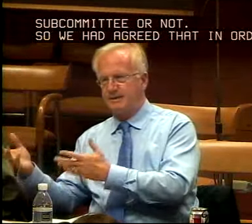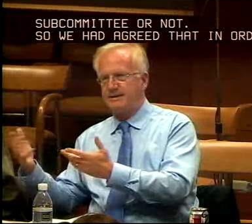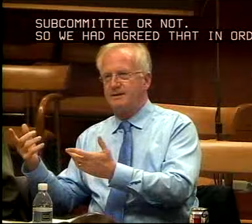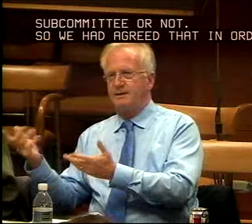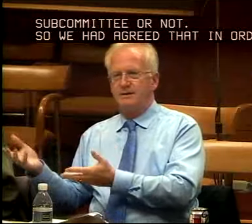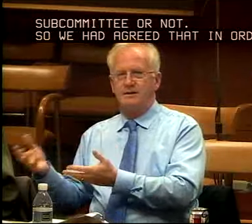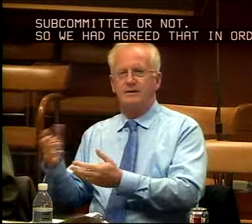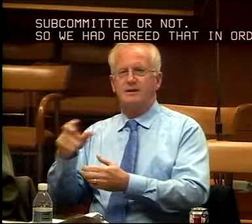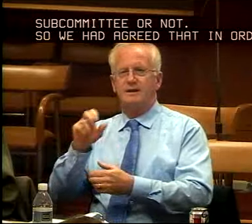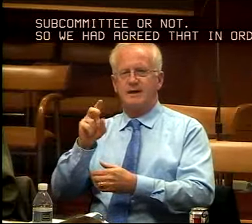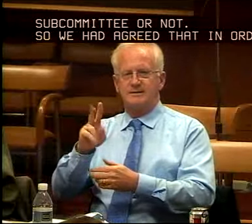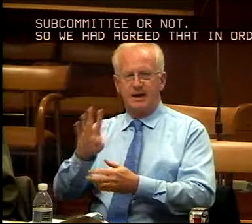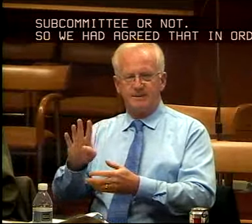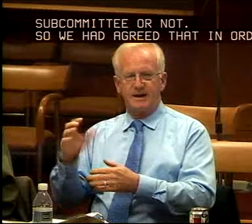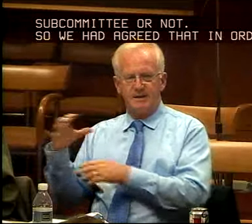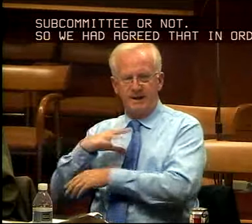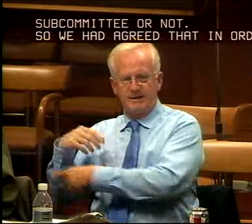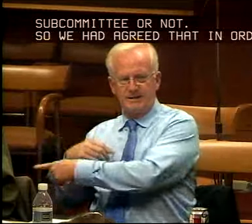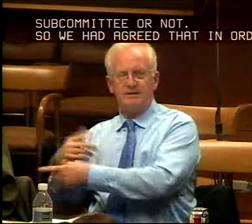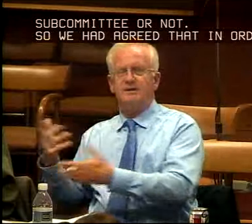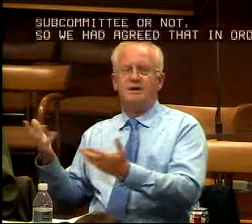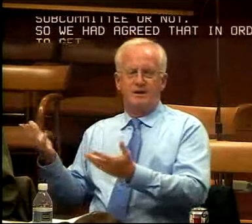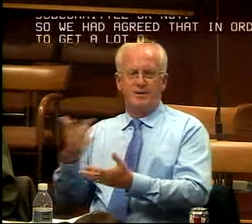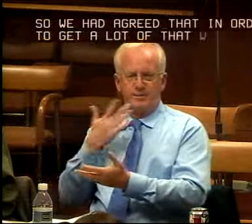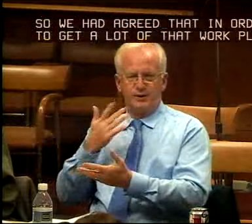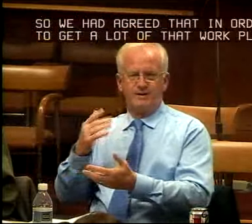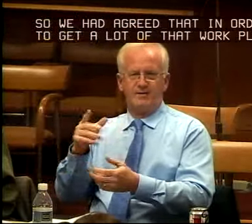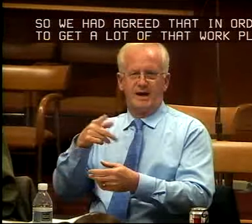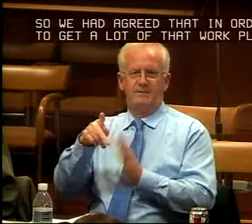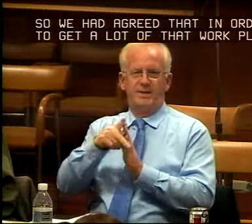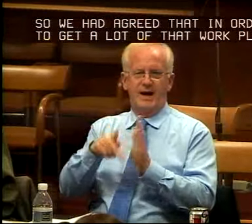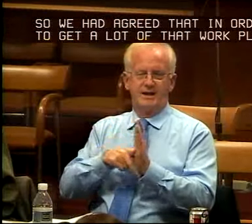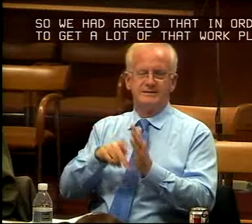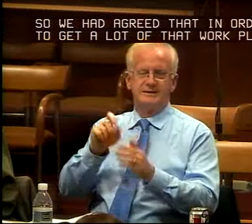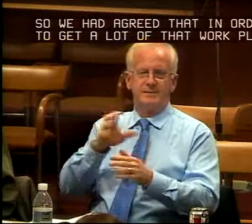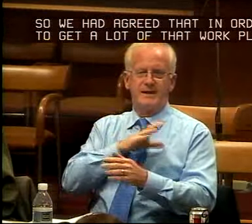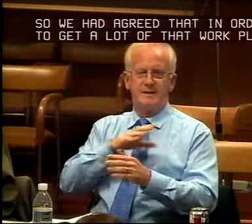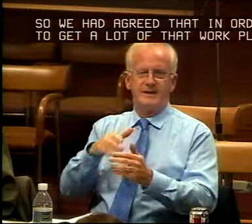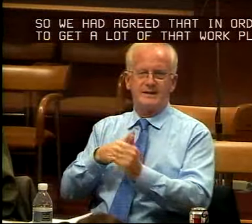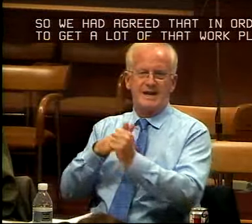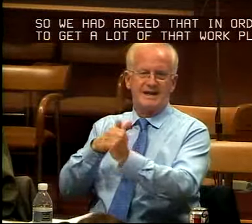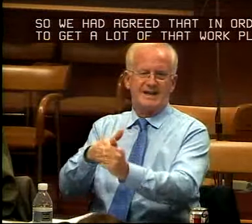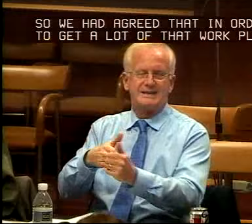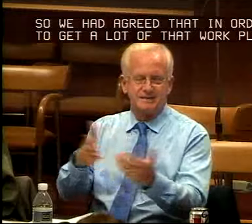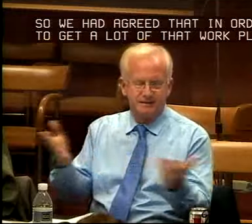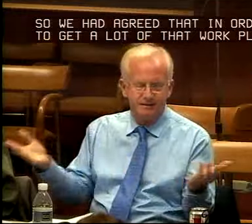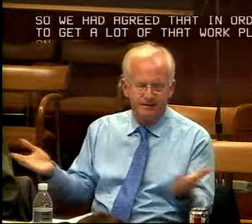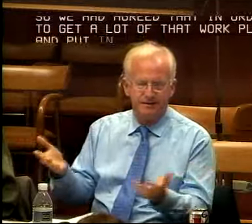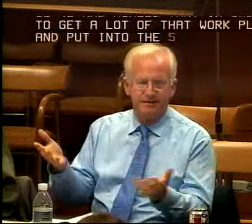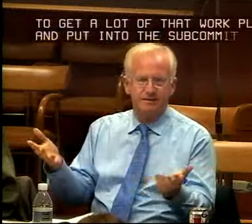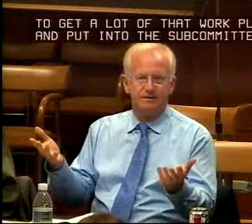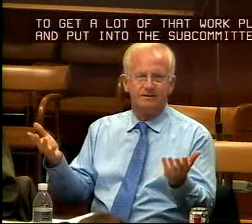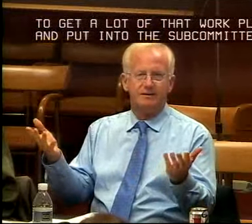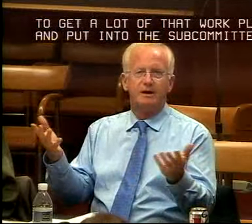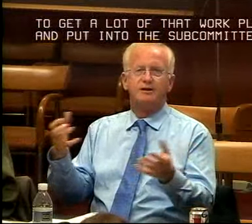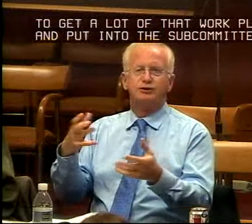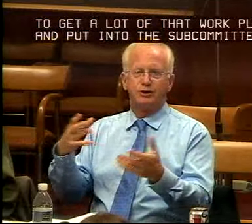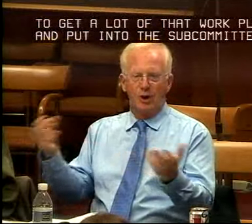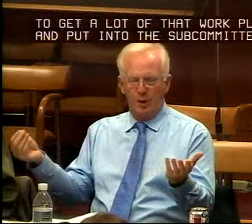placed and put into the subcommittee, we suggested that the policy committee